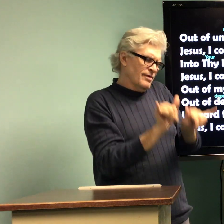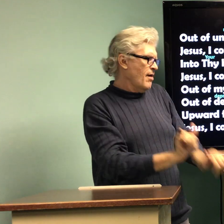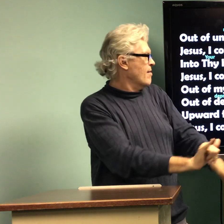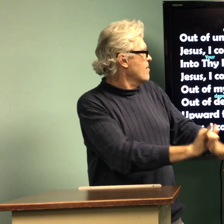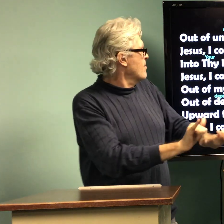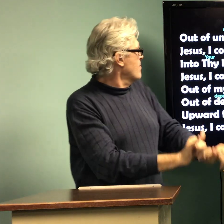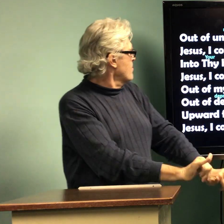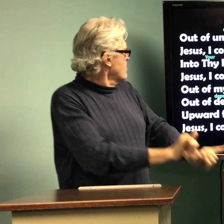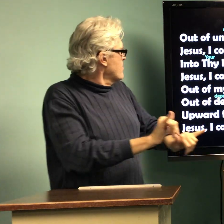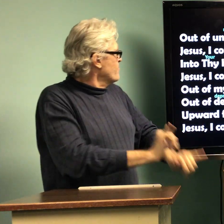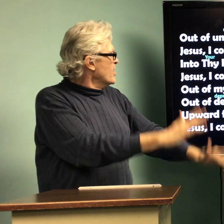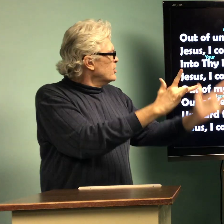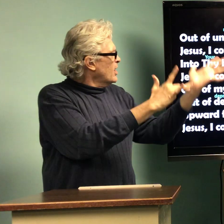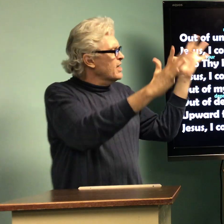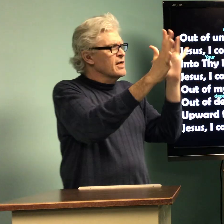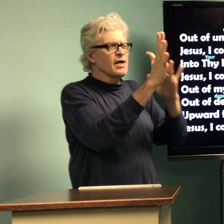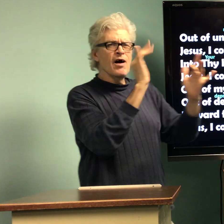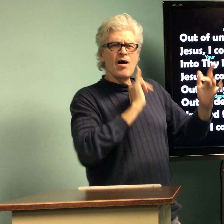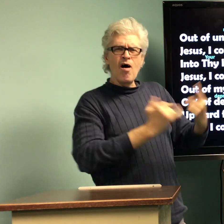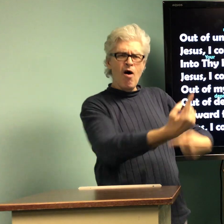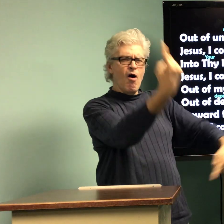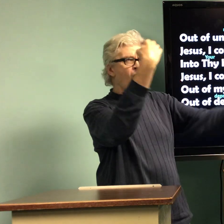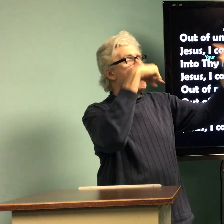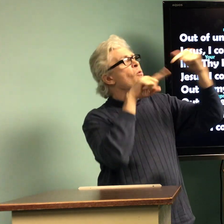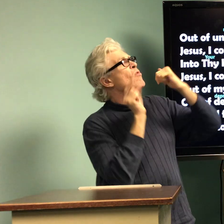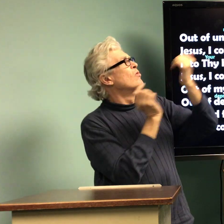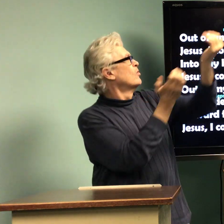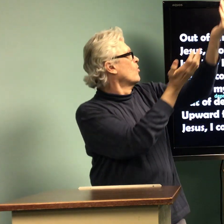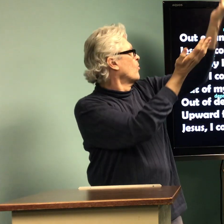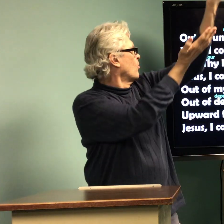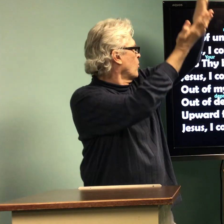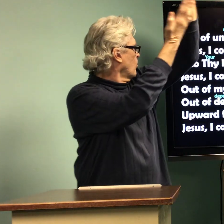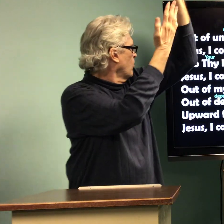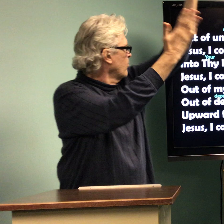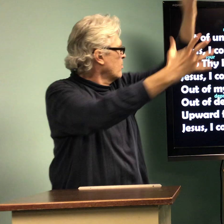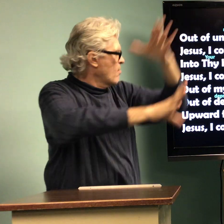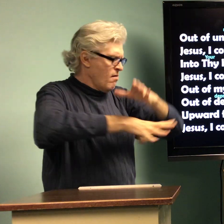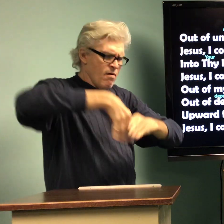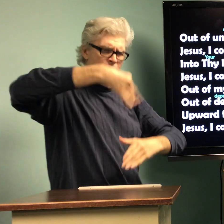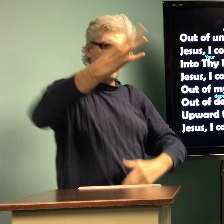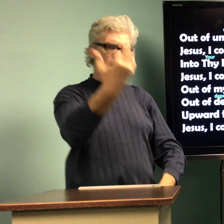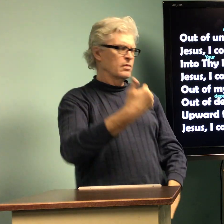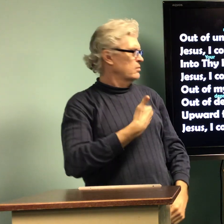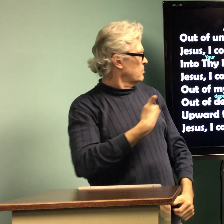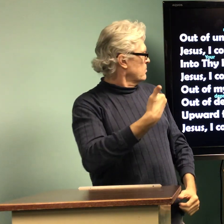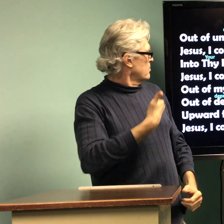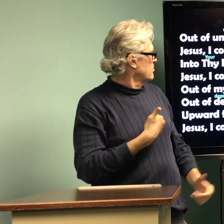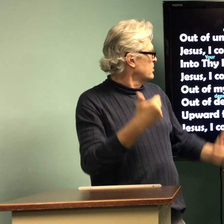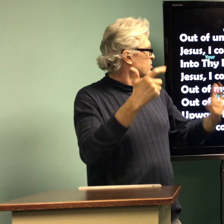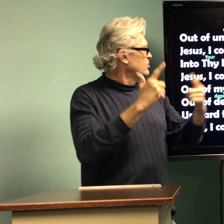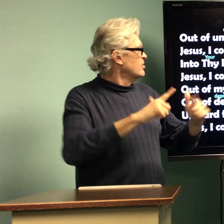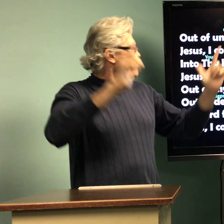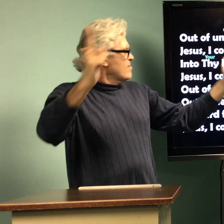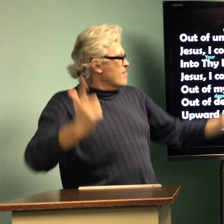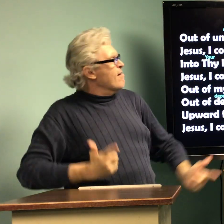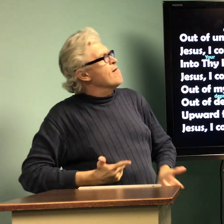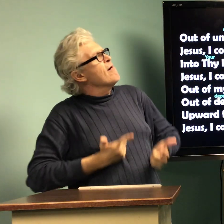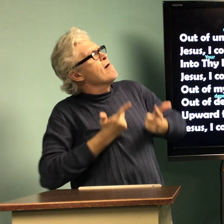abide. Jesus, I come to thee. Out of myself to